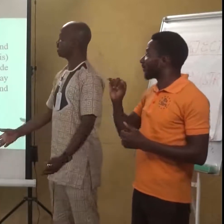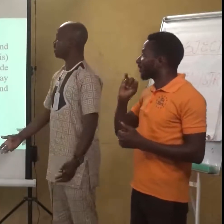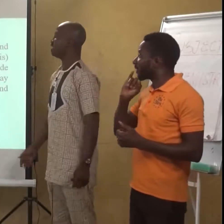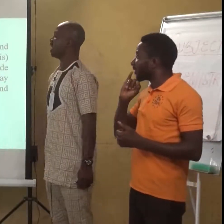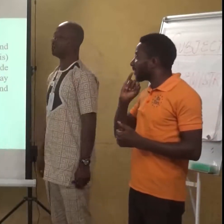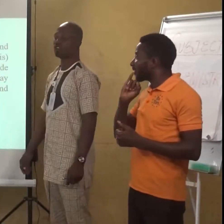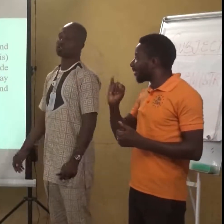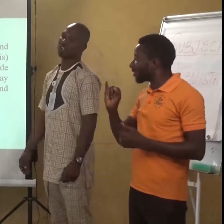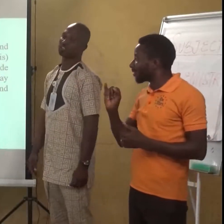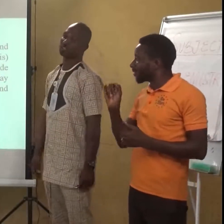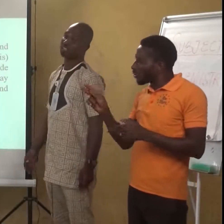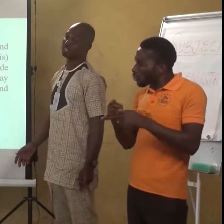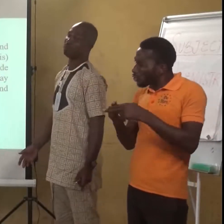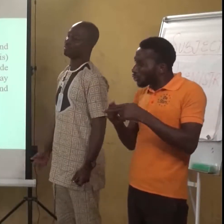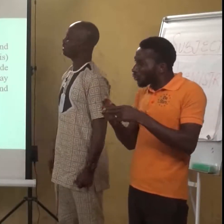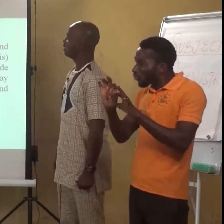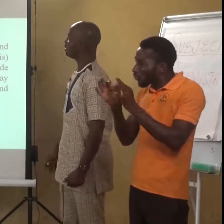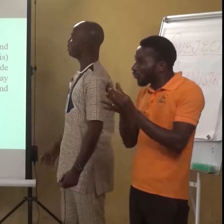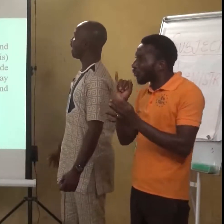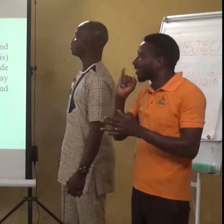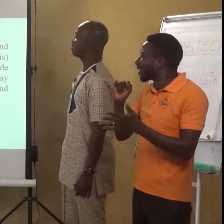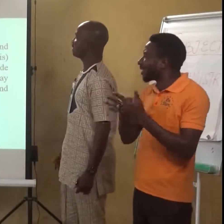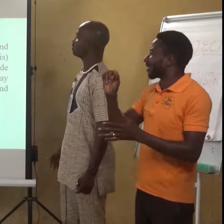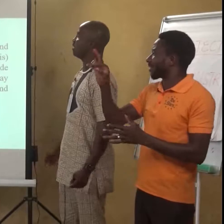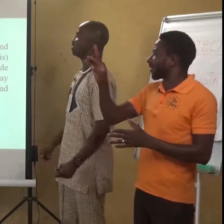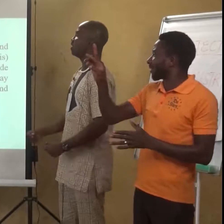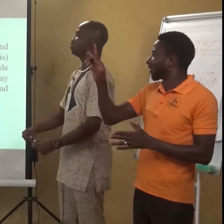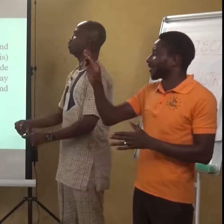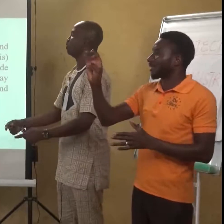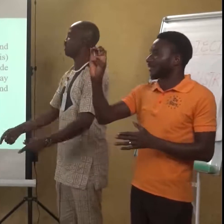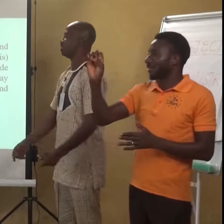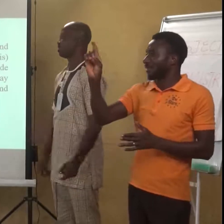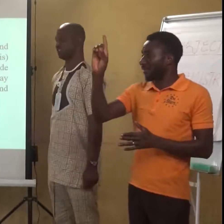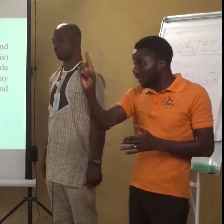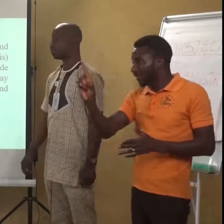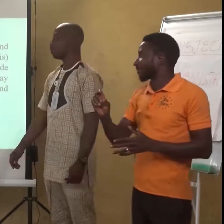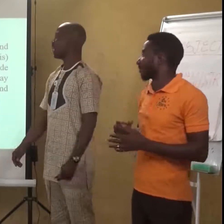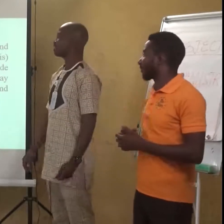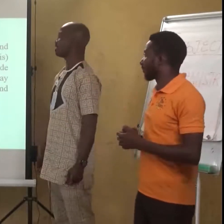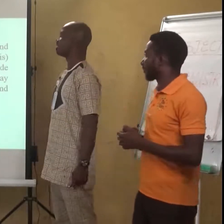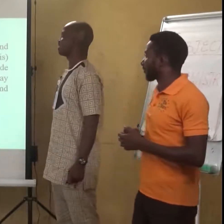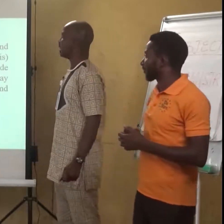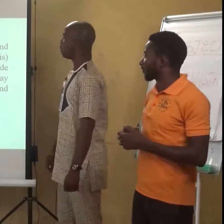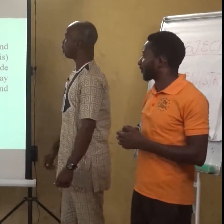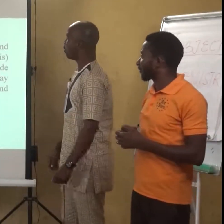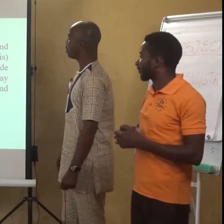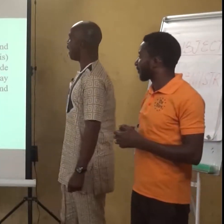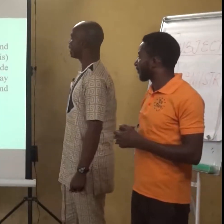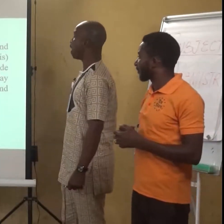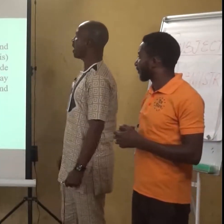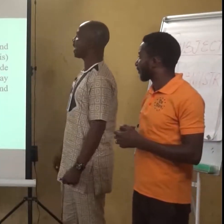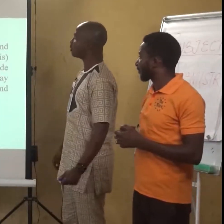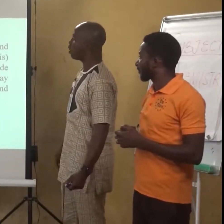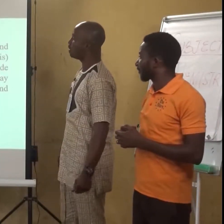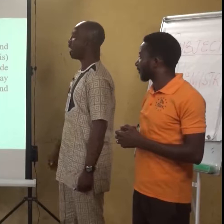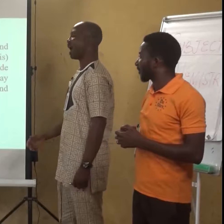we see a redox reaction taking place. These reactions take place simultaneously. We have seen them occur at